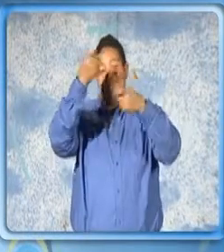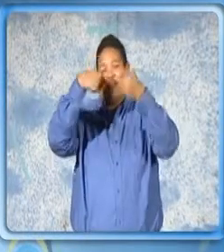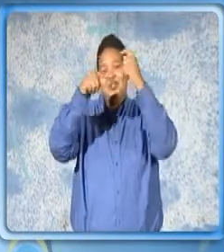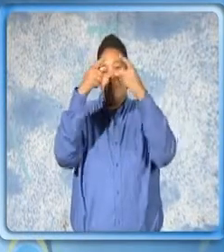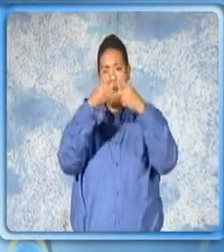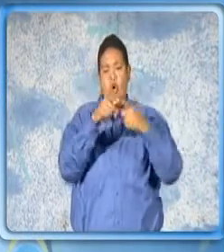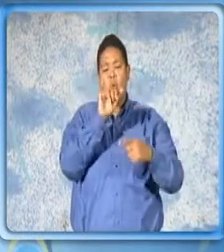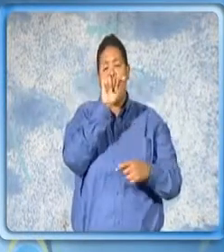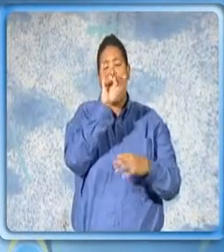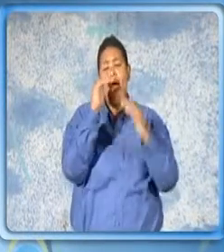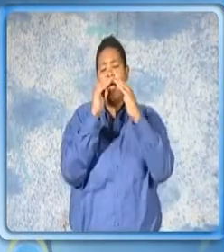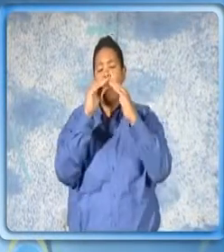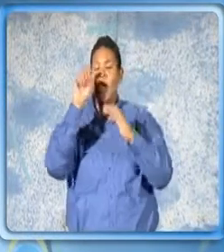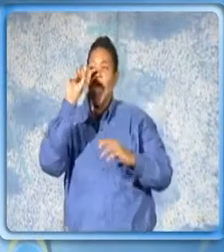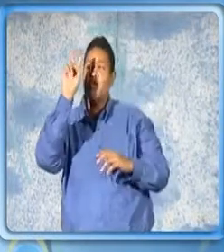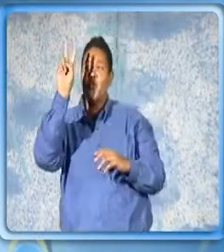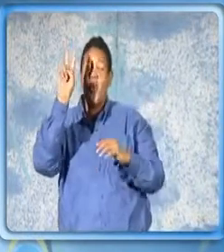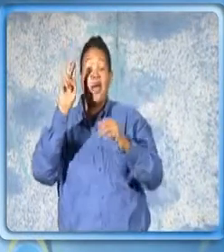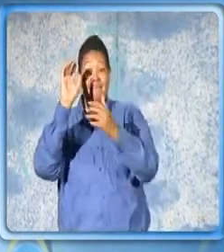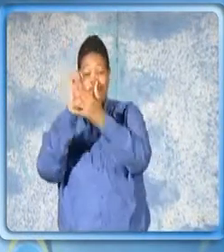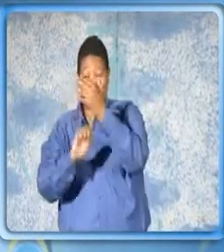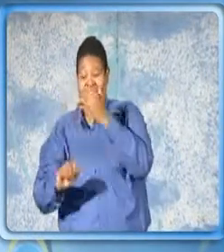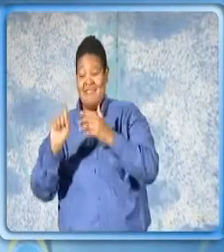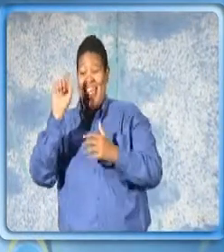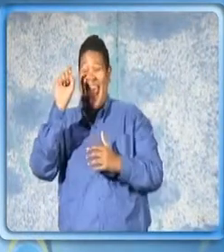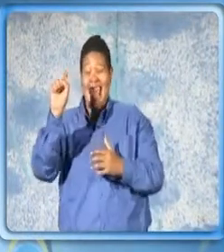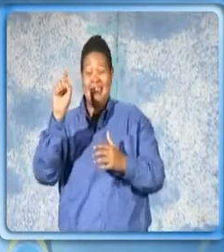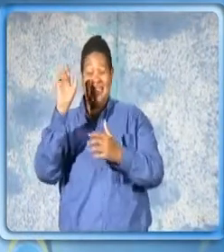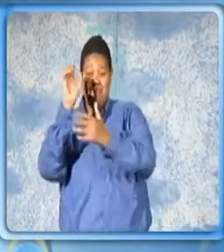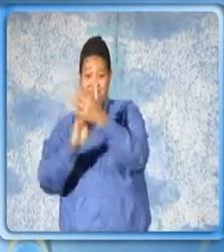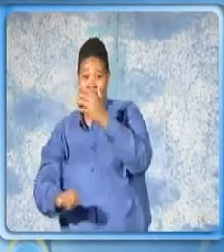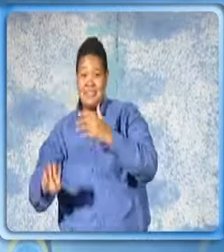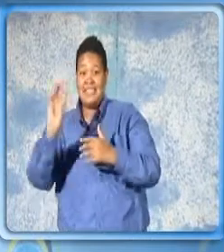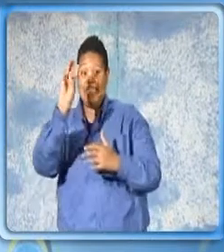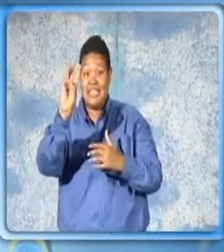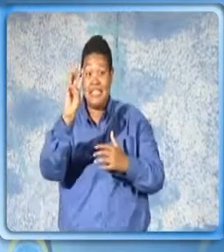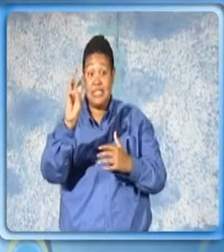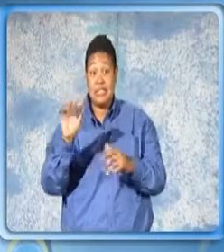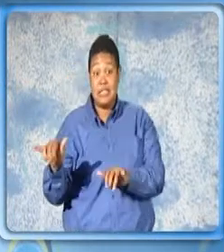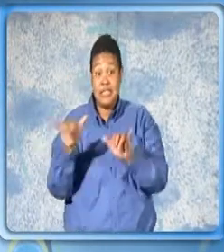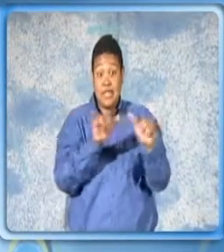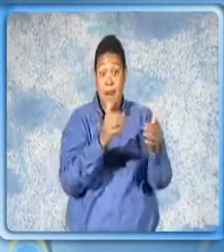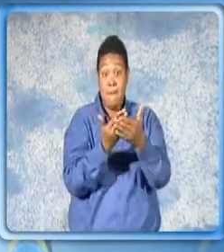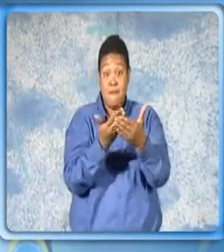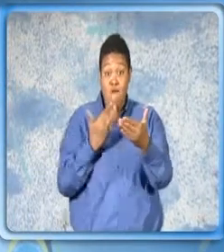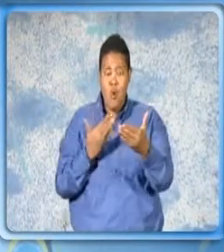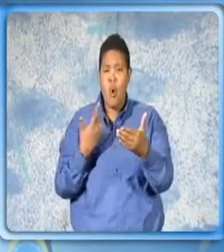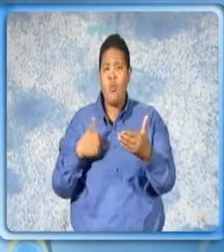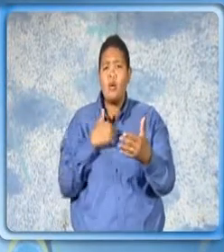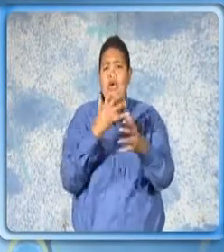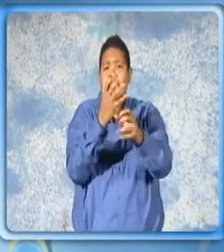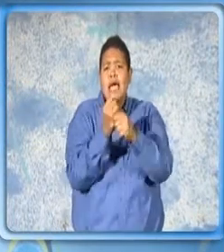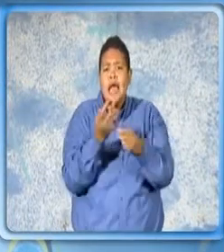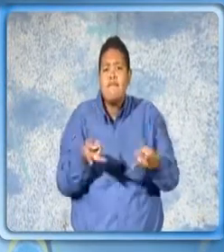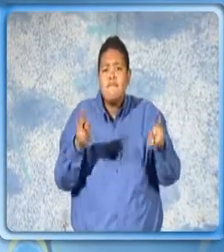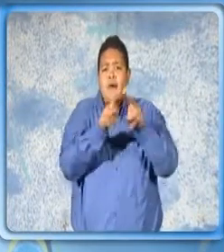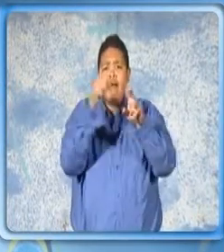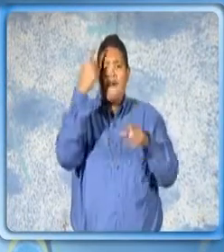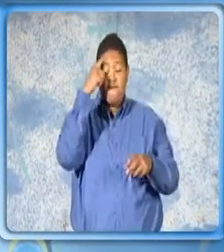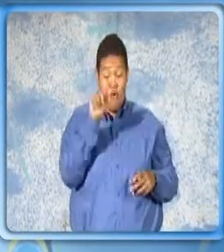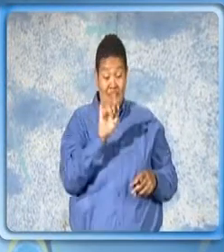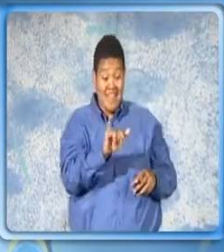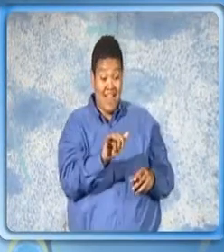y equals x squared minus x minus 6. Just as before, we obtain values for the